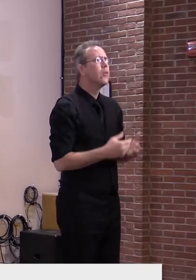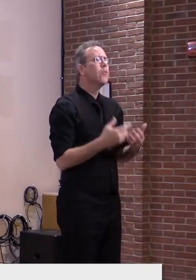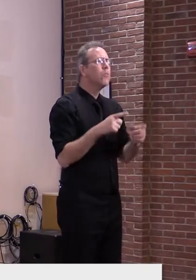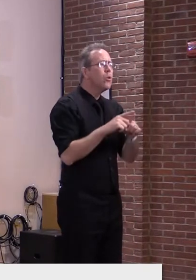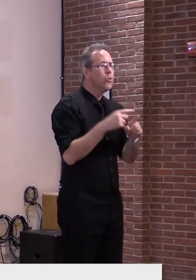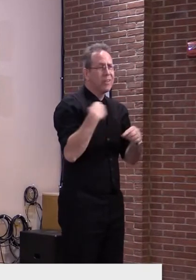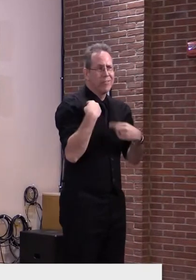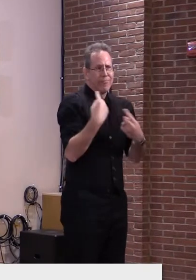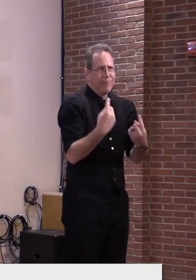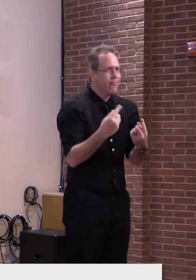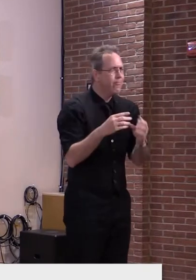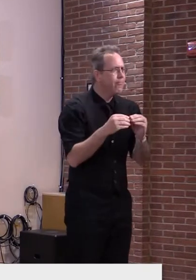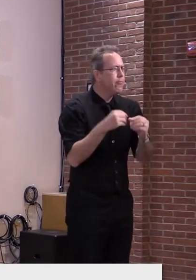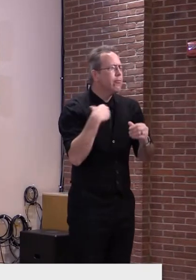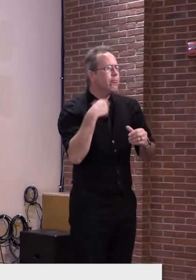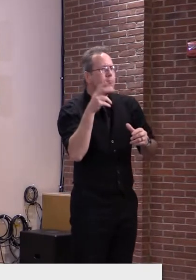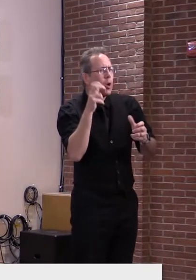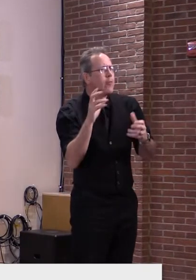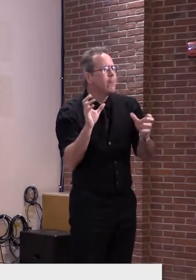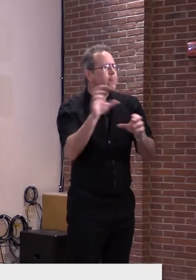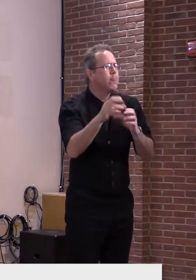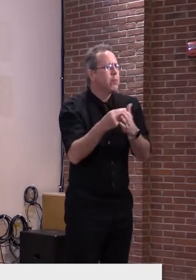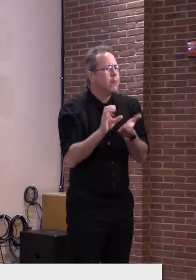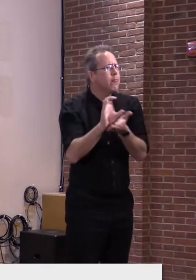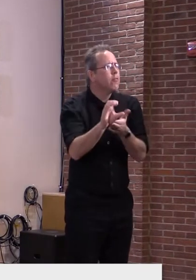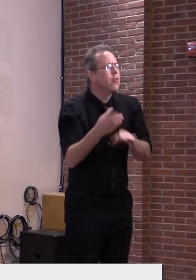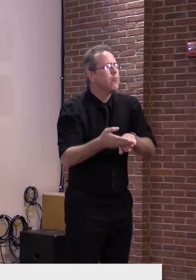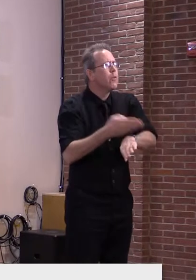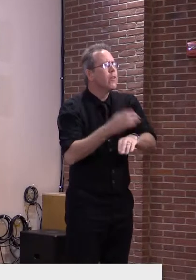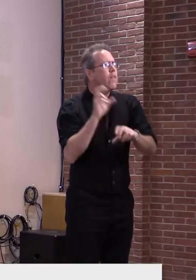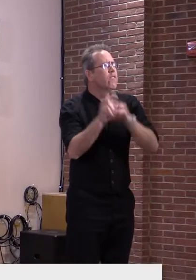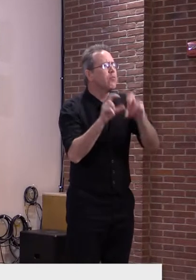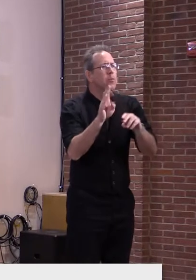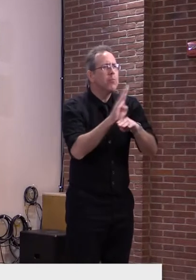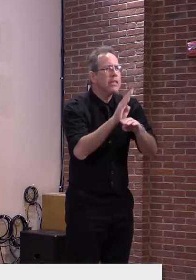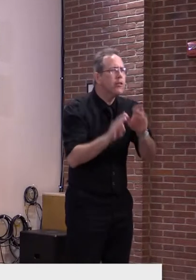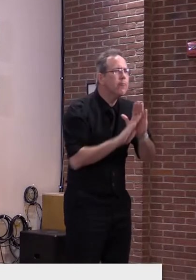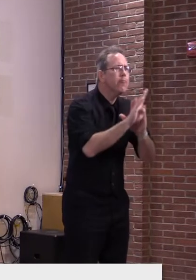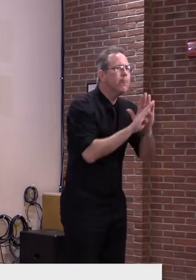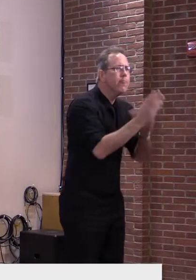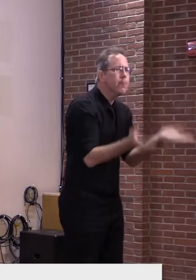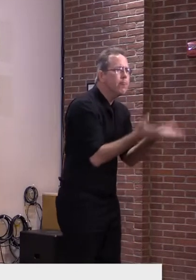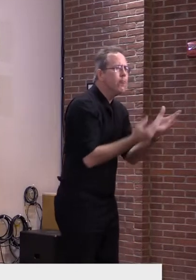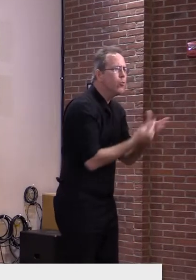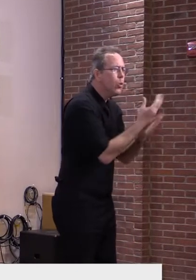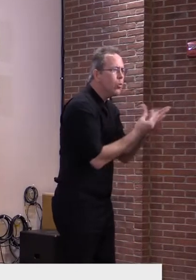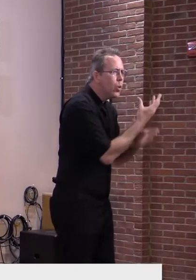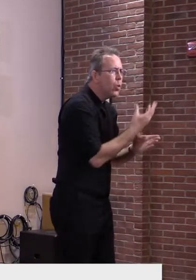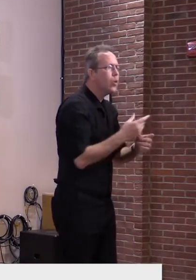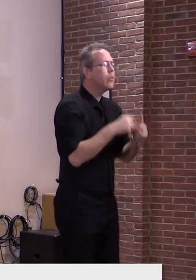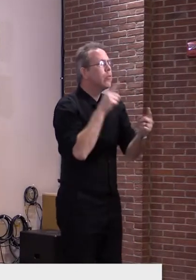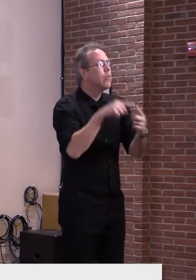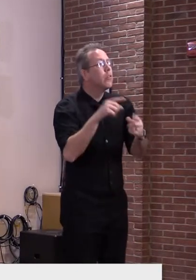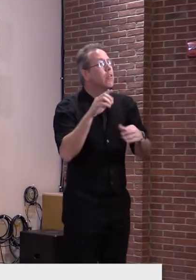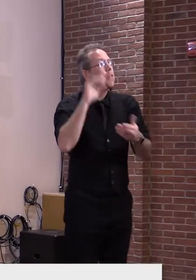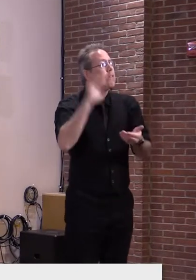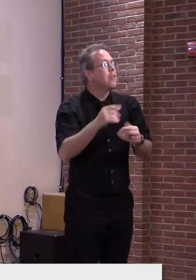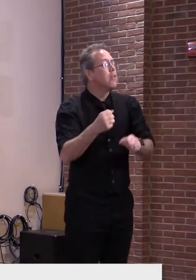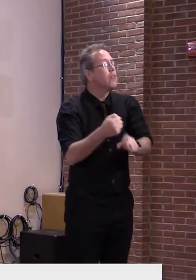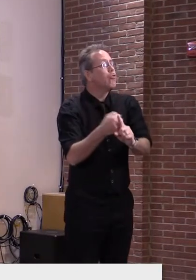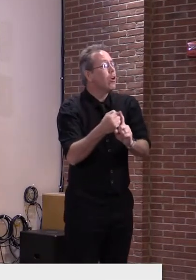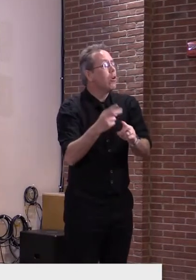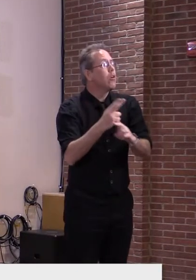significant investments in protecting the most vulnerable, like money to prevent substance abuse and permanent housing for the